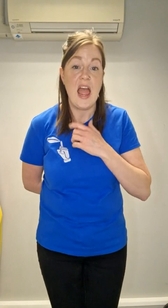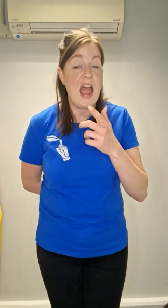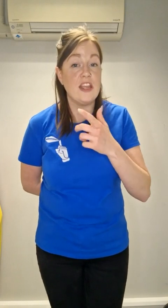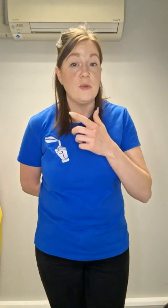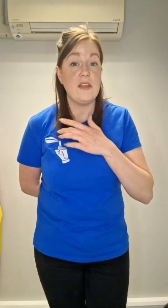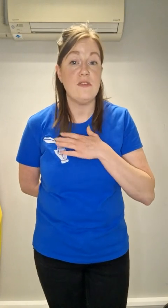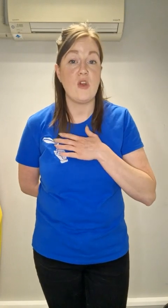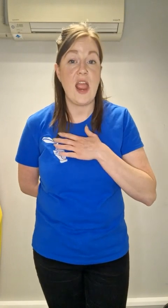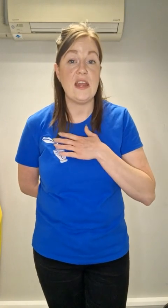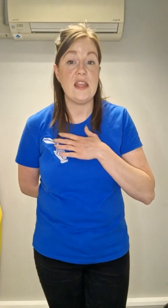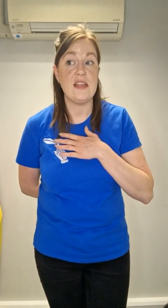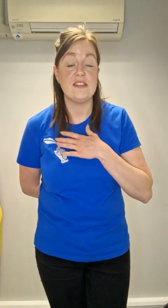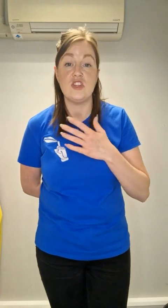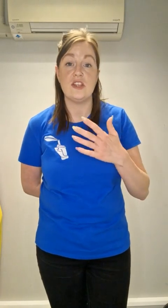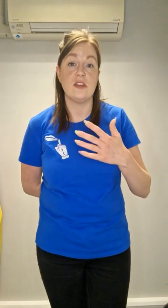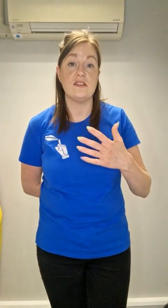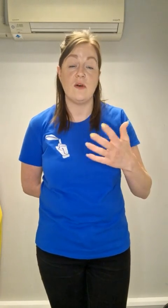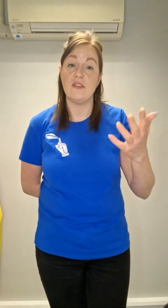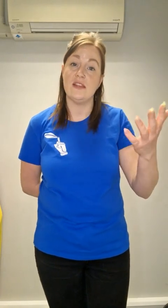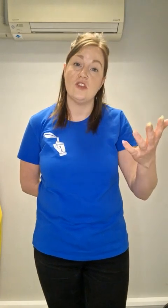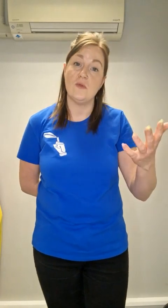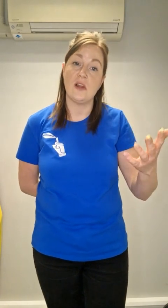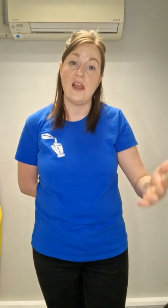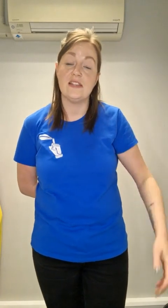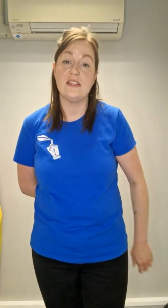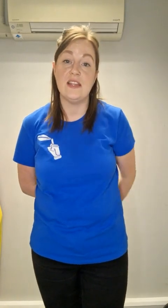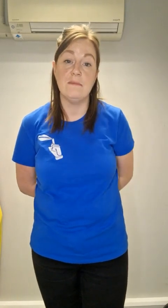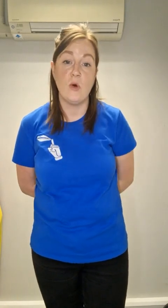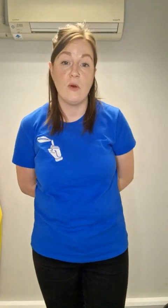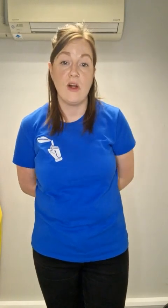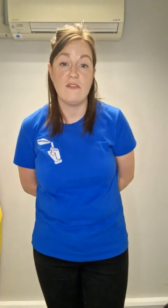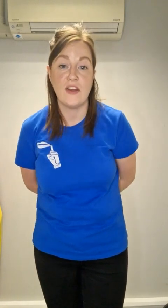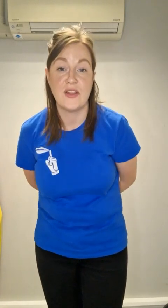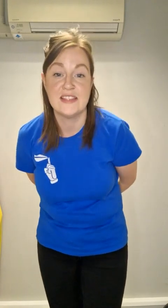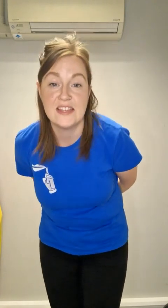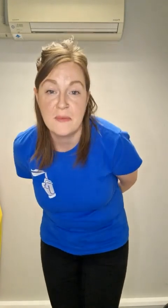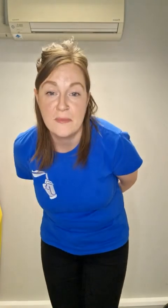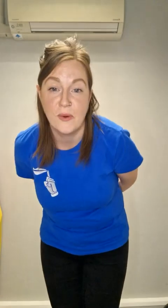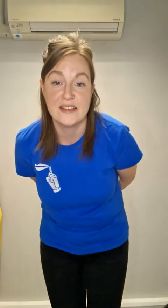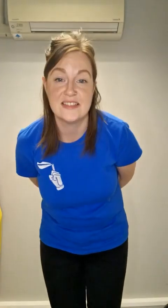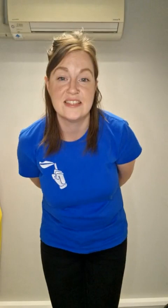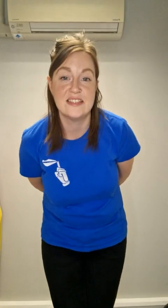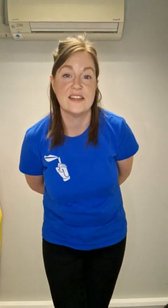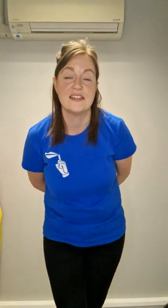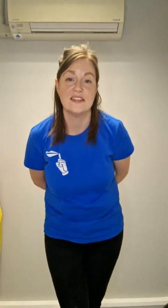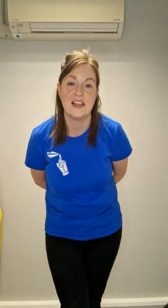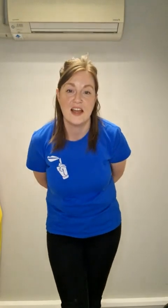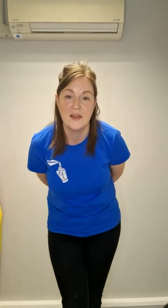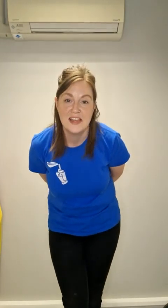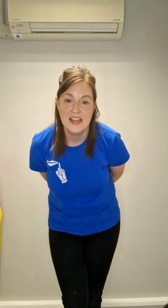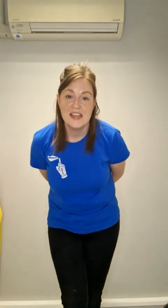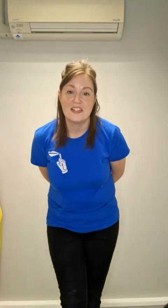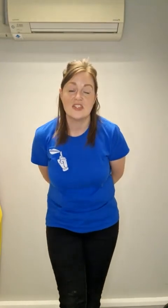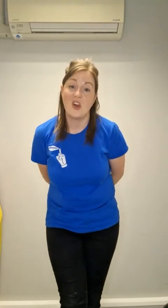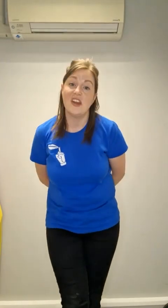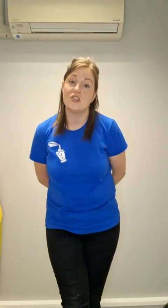And equally, if you've got any suggestions of things that you would like to see more of, and I can see people asking to sing us, to sign a